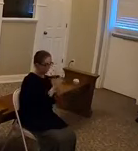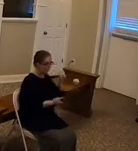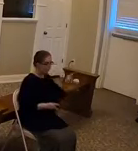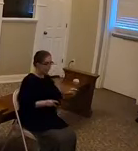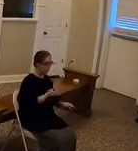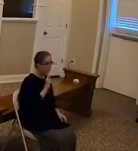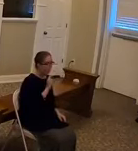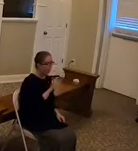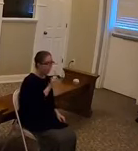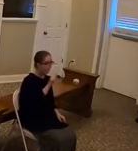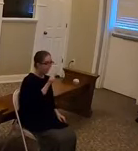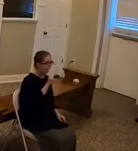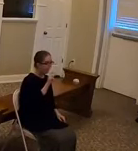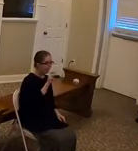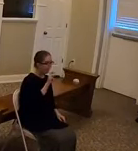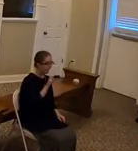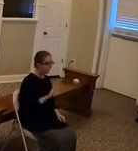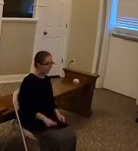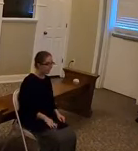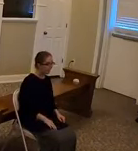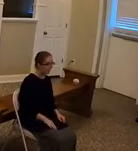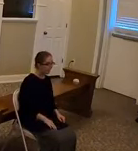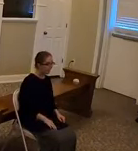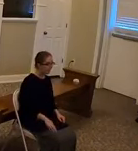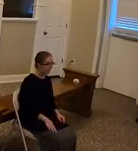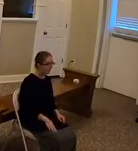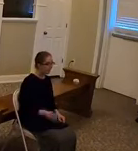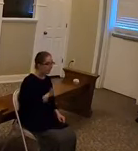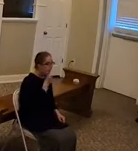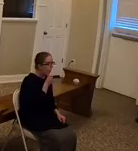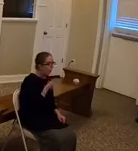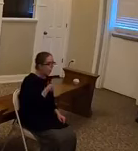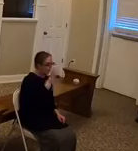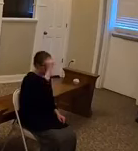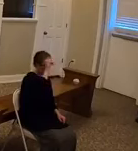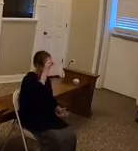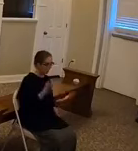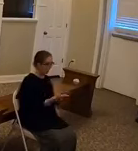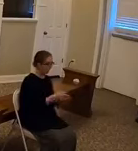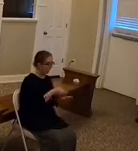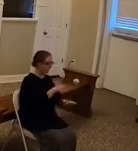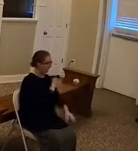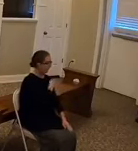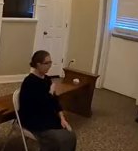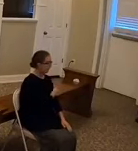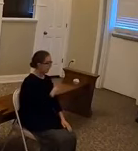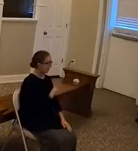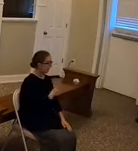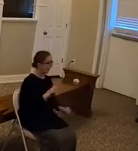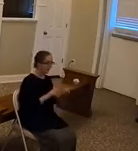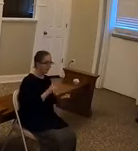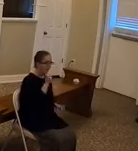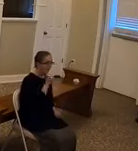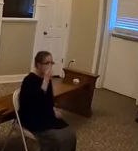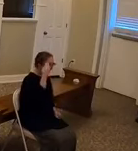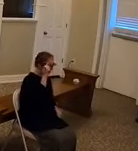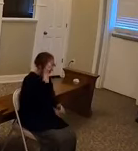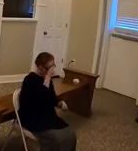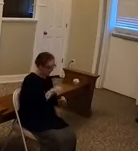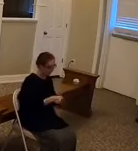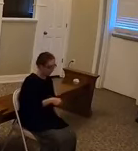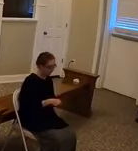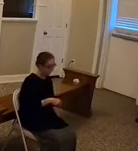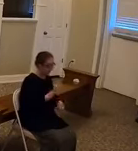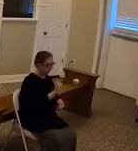people that are lame, and there's an old boy up here at the hospital. I can't even think of his name now. He